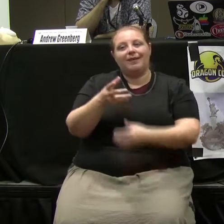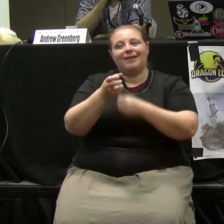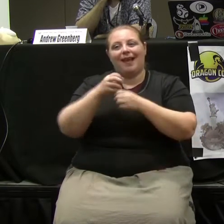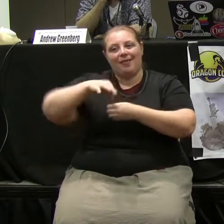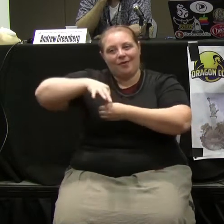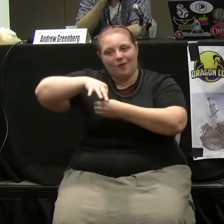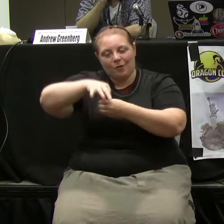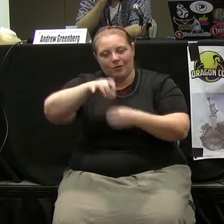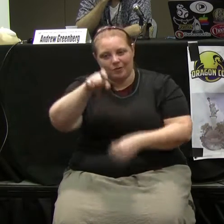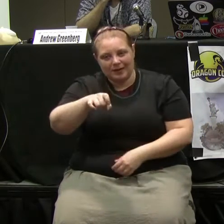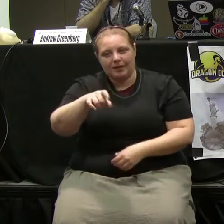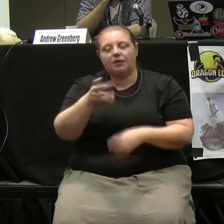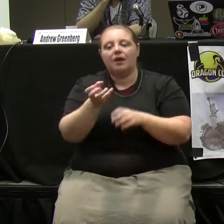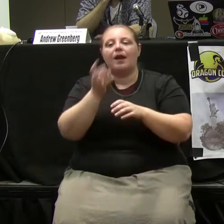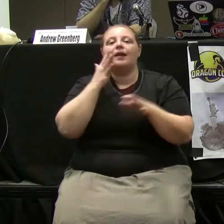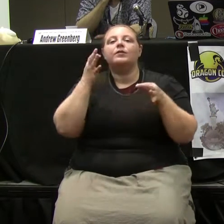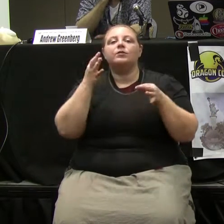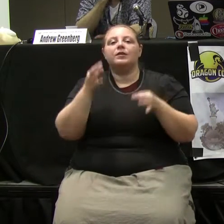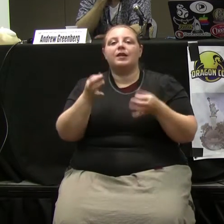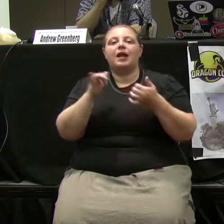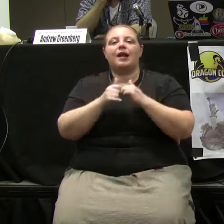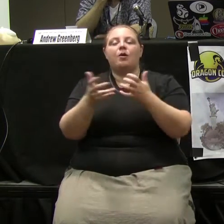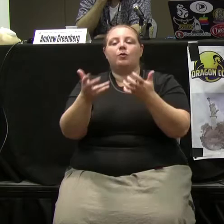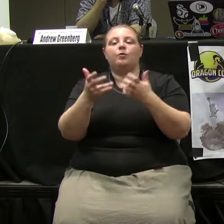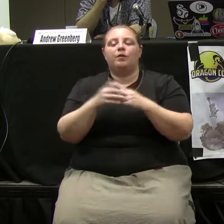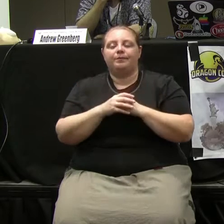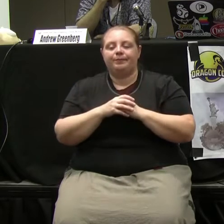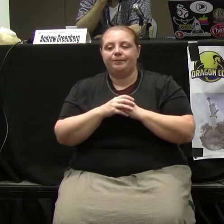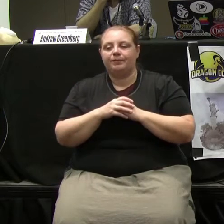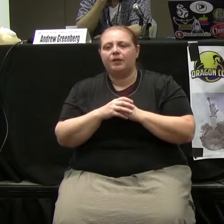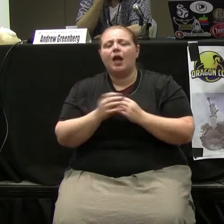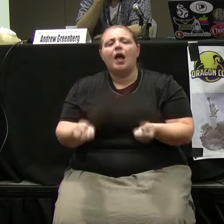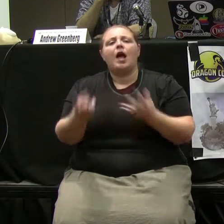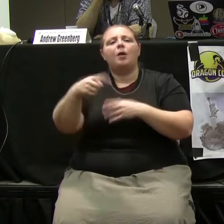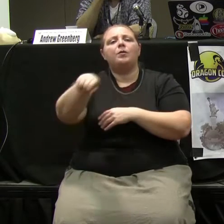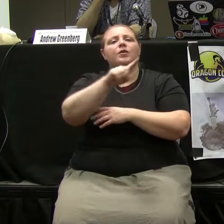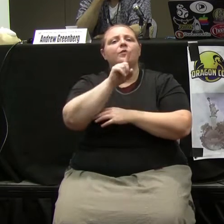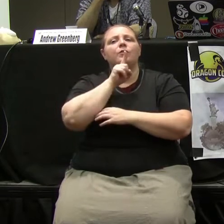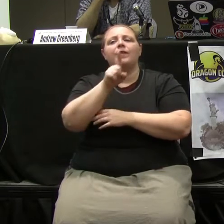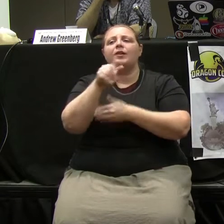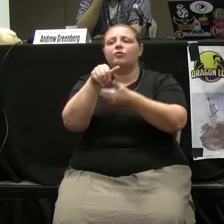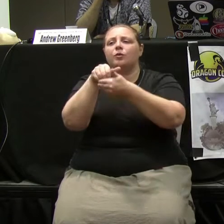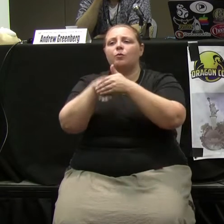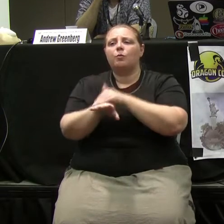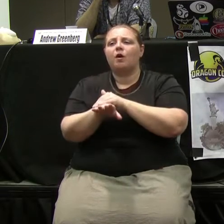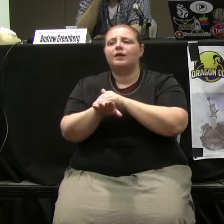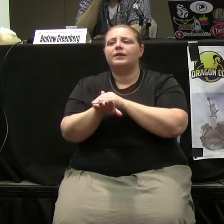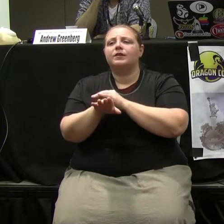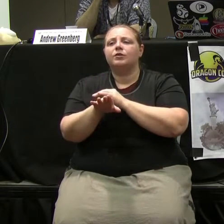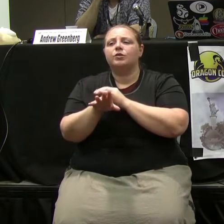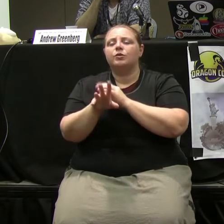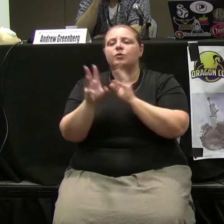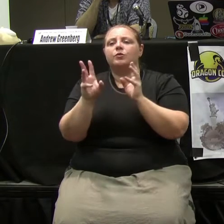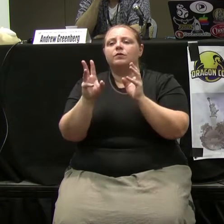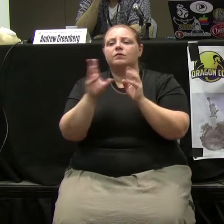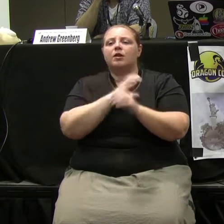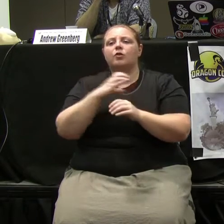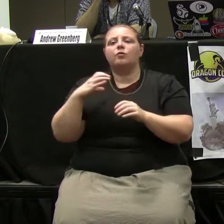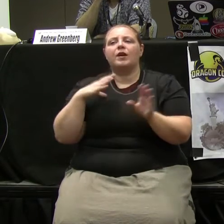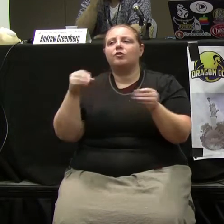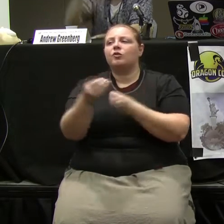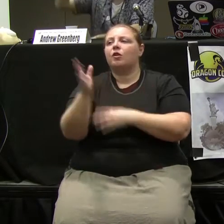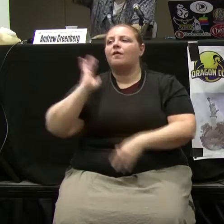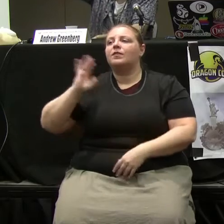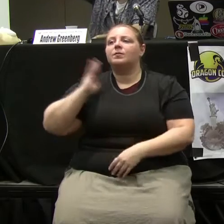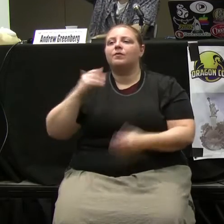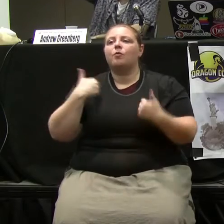the decisions that you really want them to make. And the other piece, how many people have actually walked into a congressional office